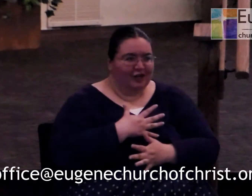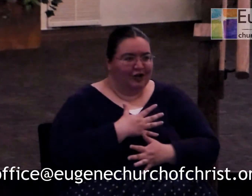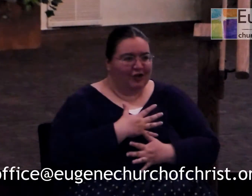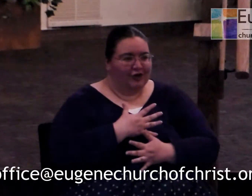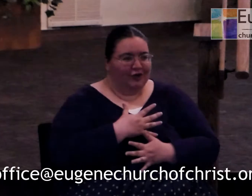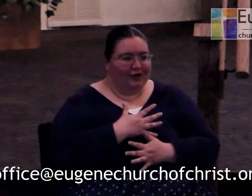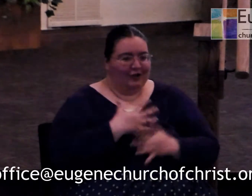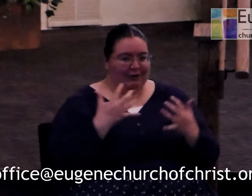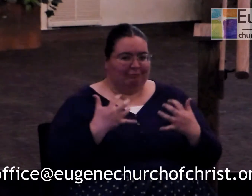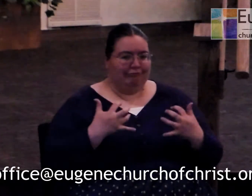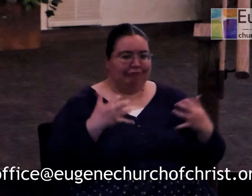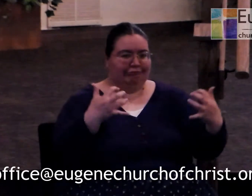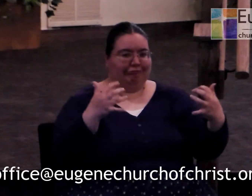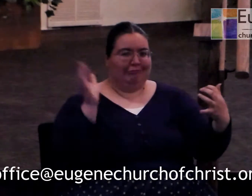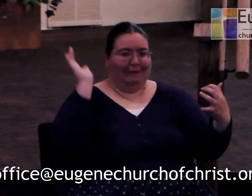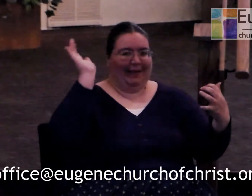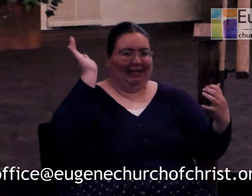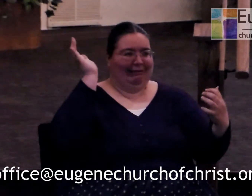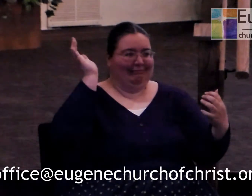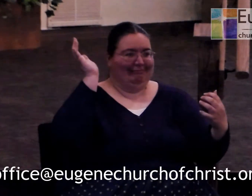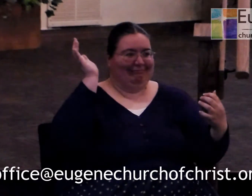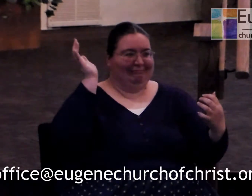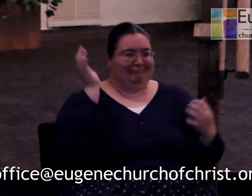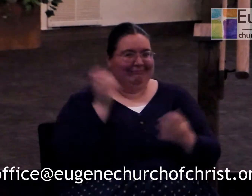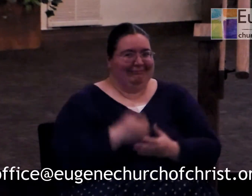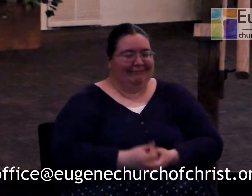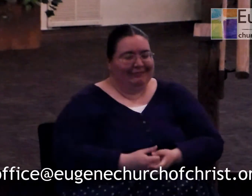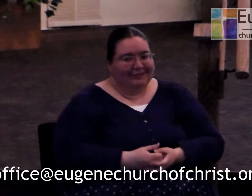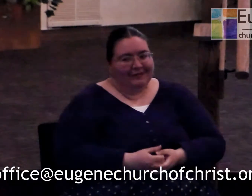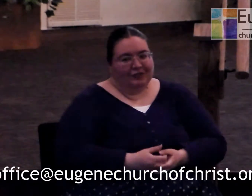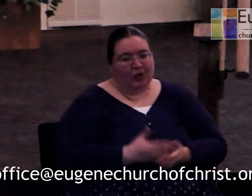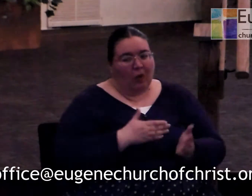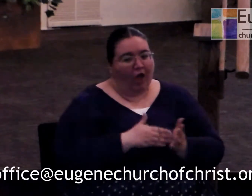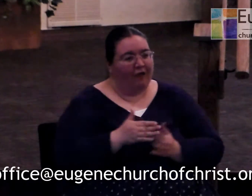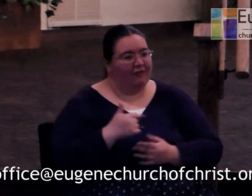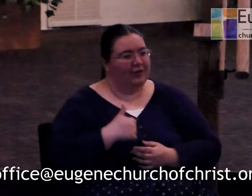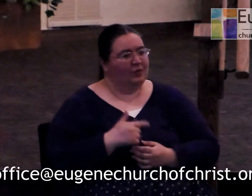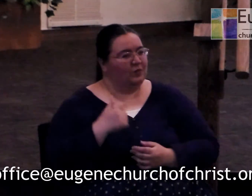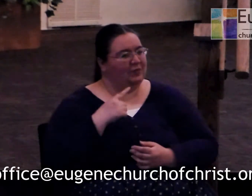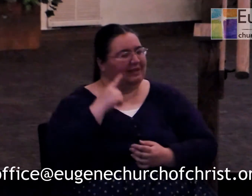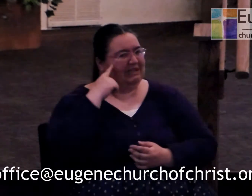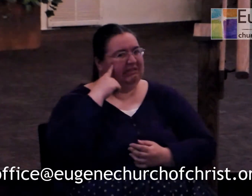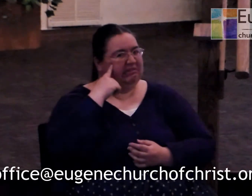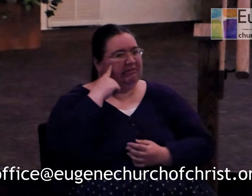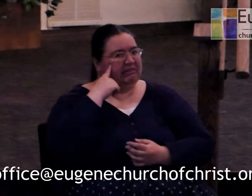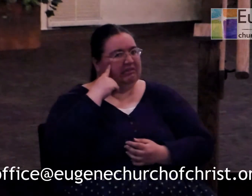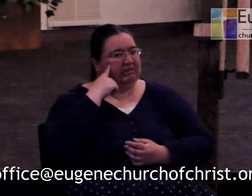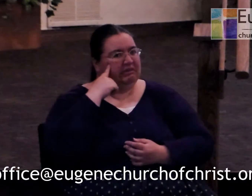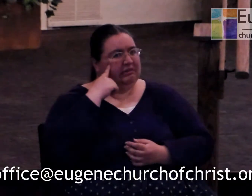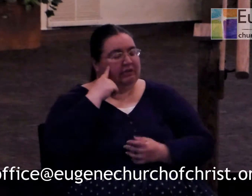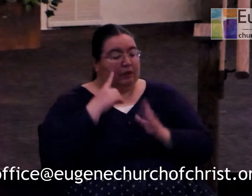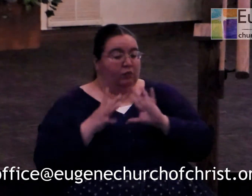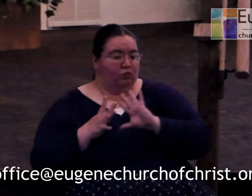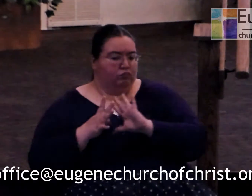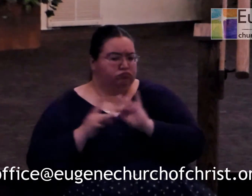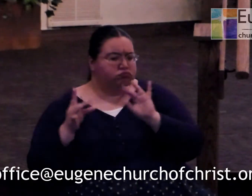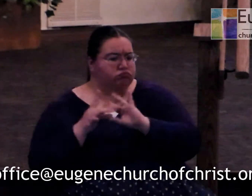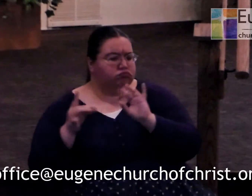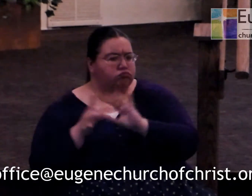And so a lot of times we will equate telling these stories excuse me, to public speaking. Now, if I were to